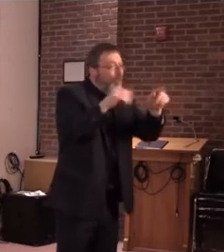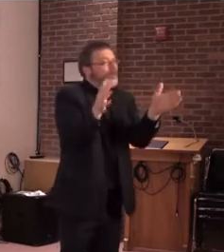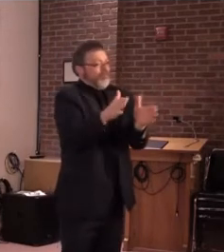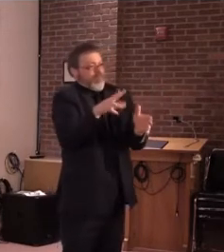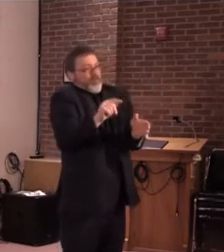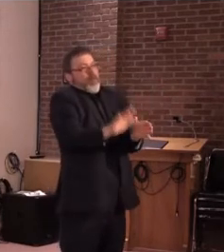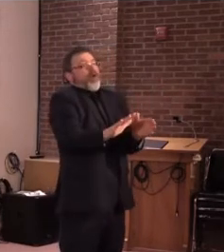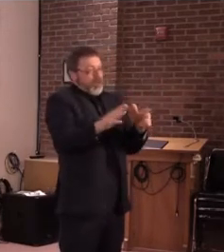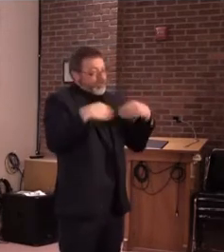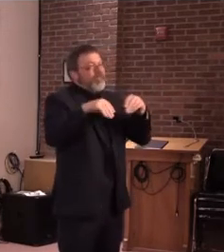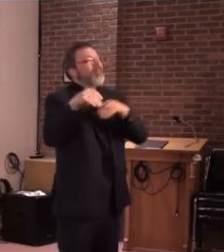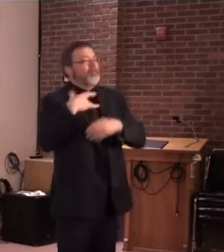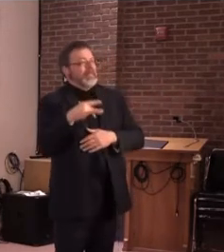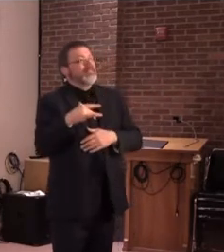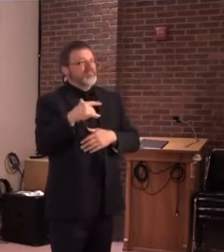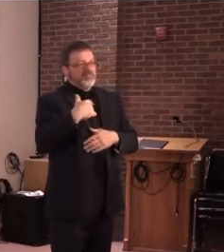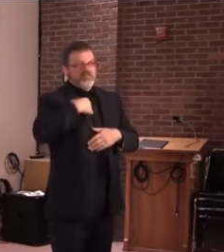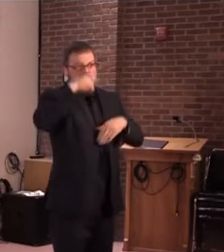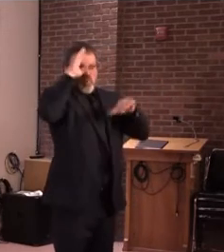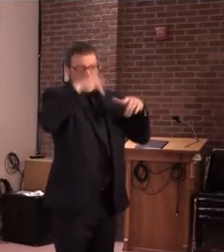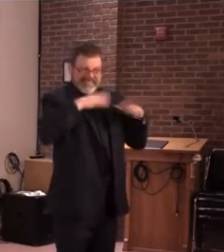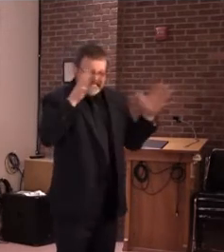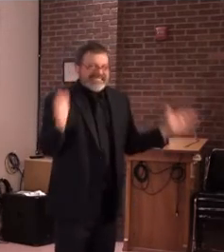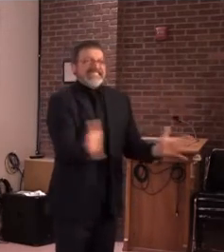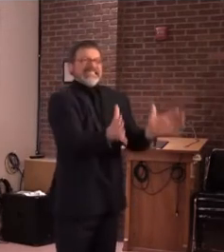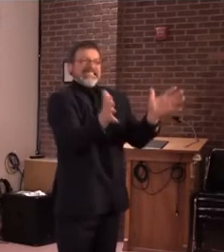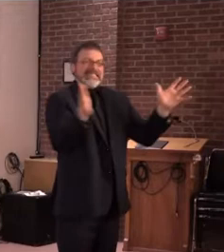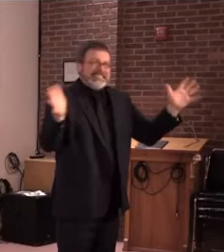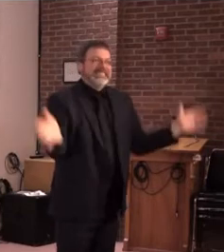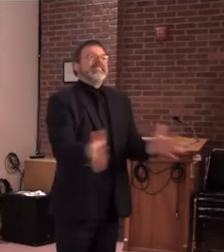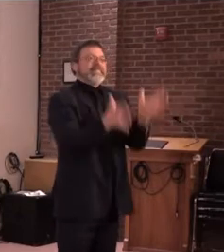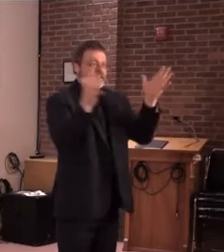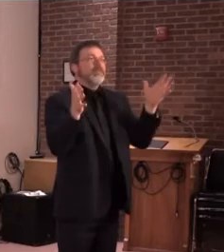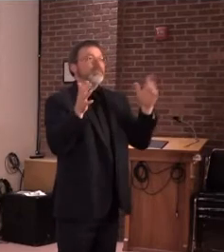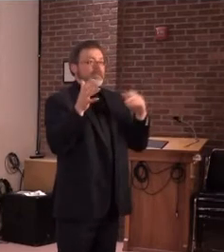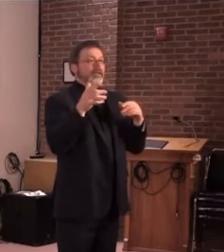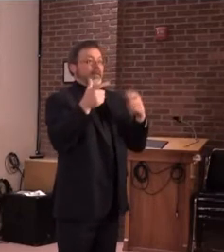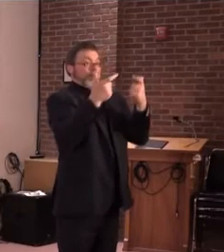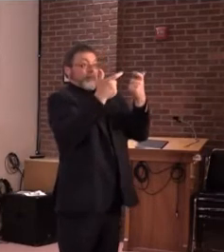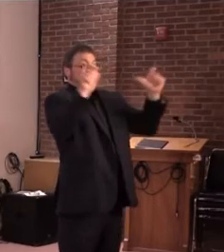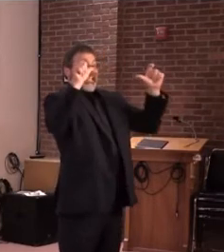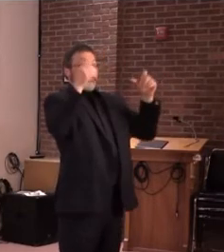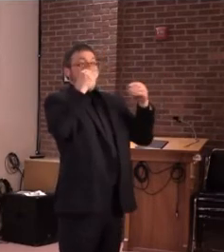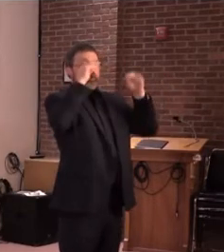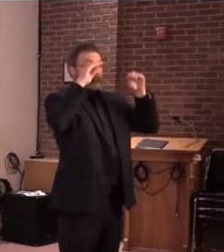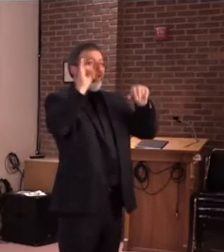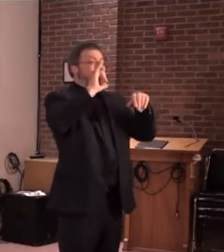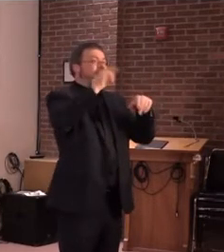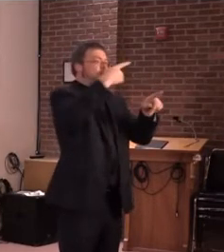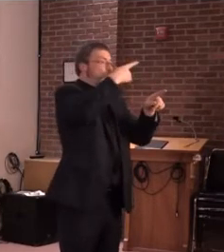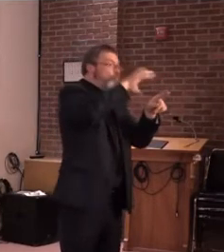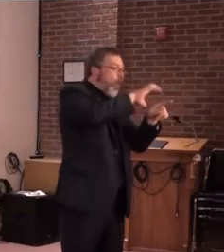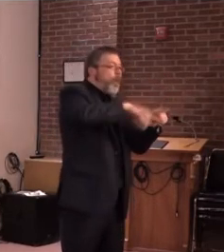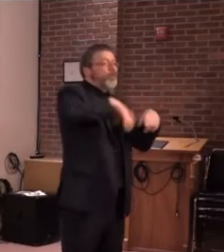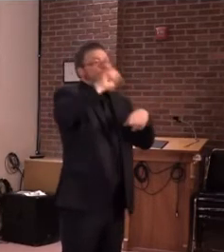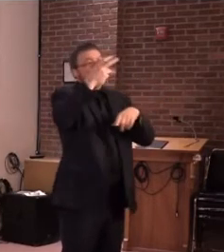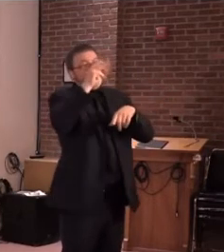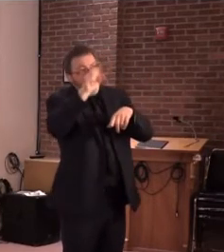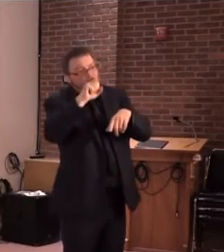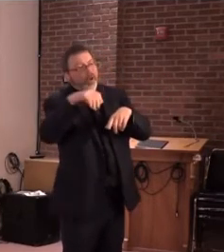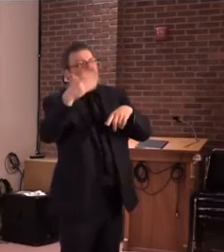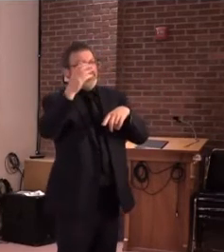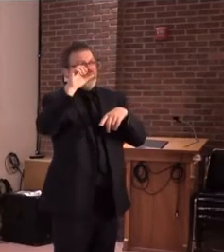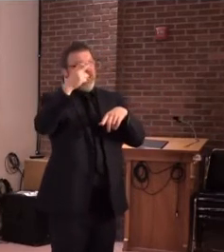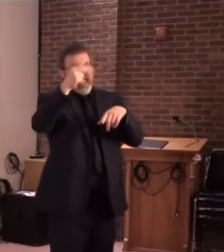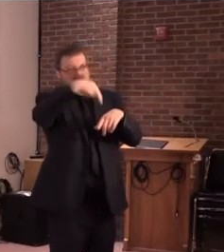will continue and they can rely on Vermont Ag. I think one thing that we've discovered through this entire